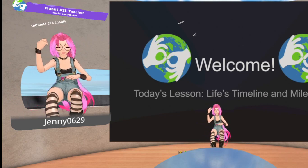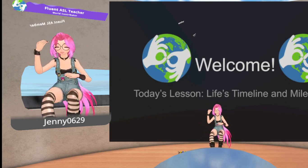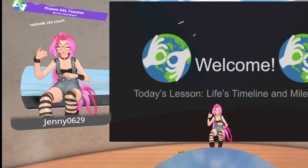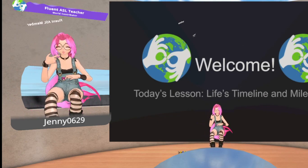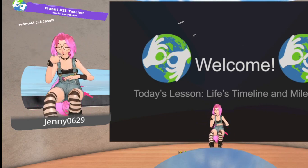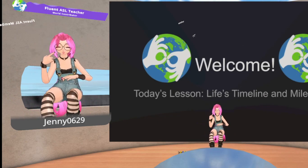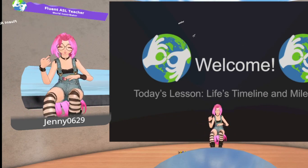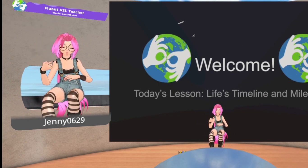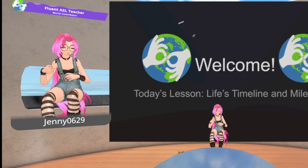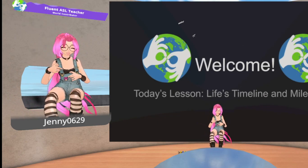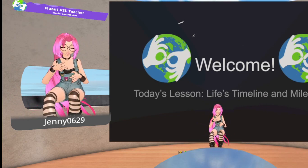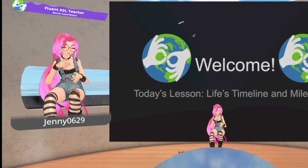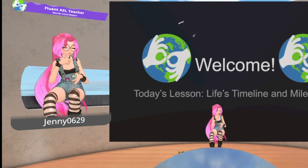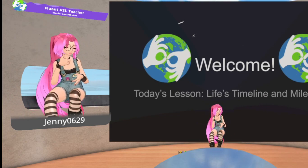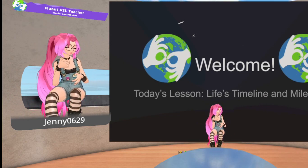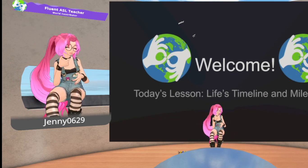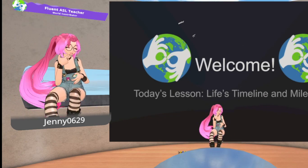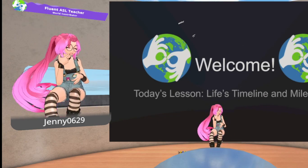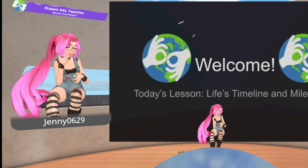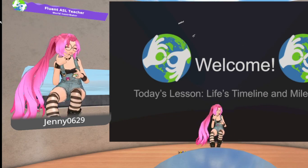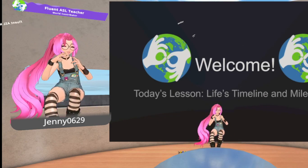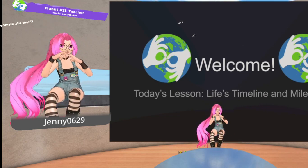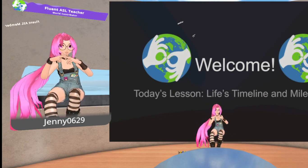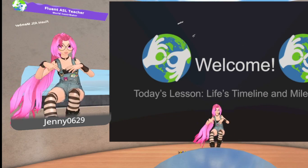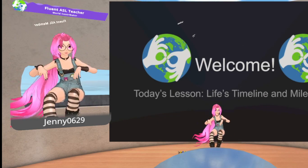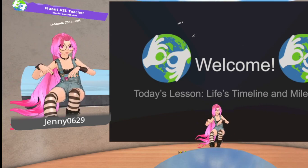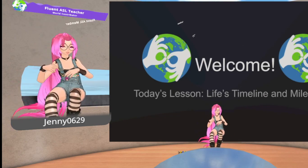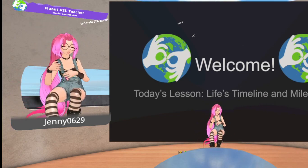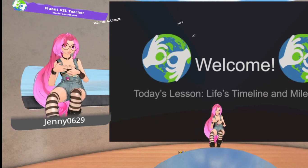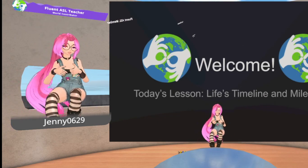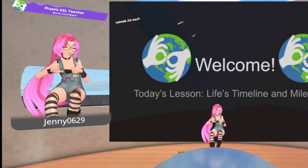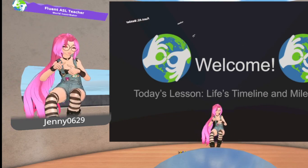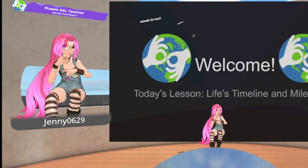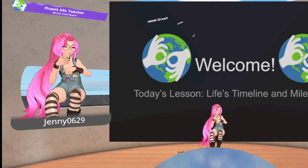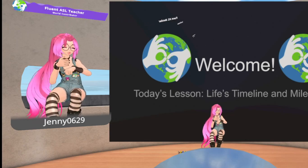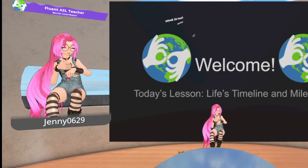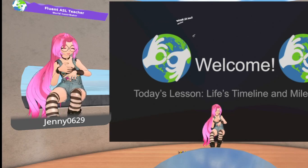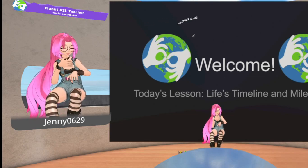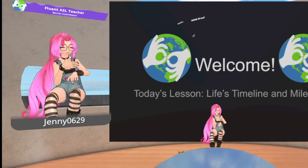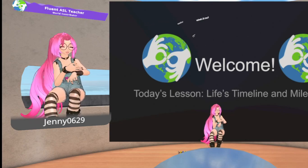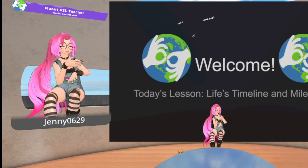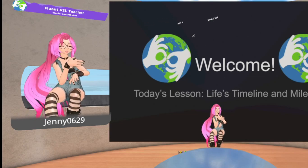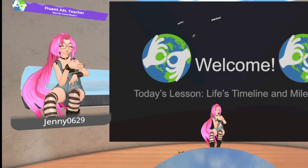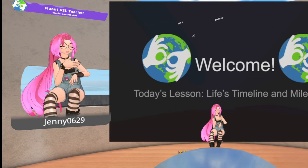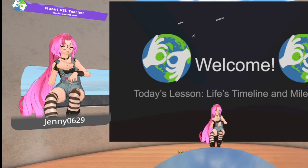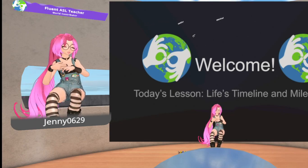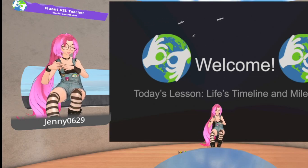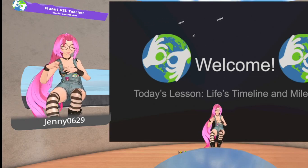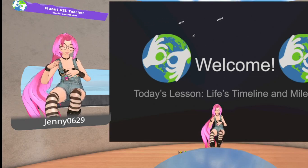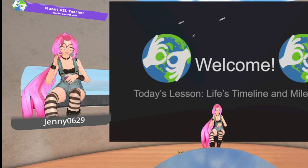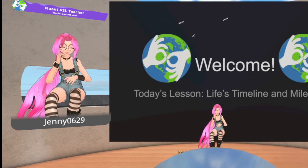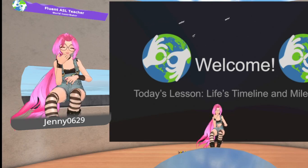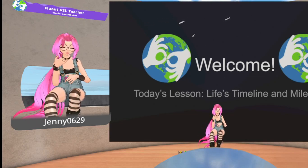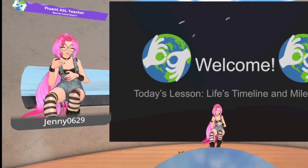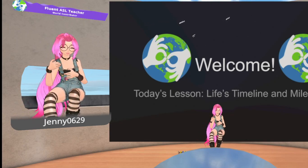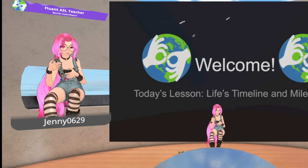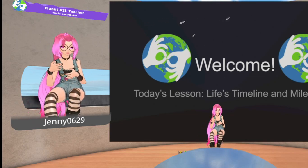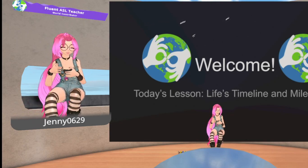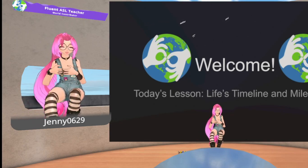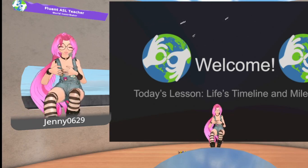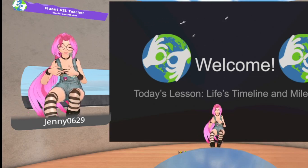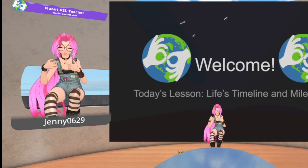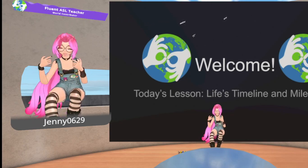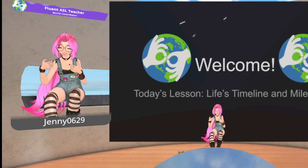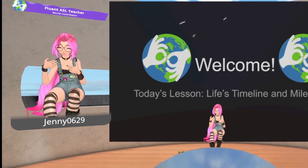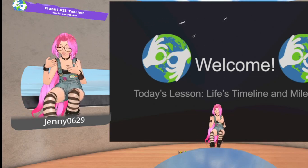my gosh, why would you think that? You know, we don't need to be tearing people down. Everyone learns at their own pace, and making